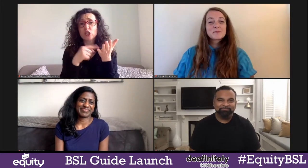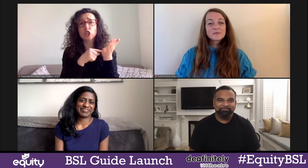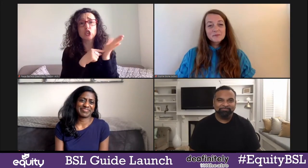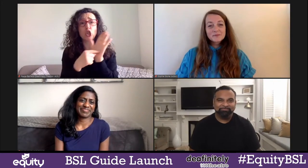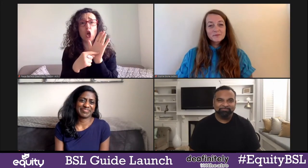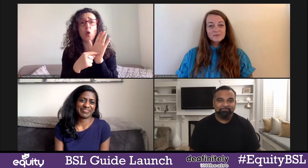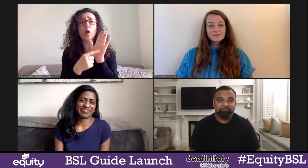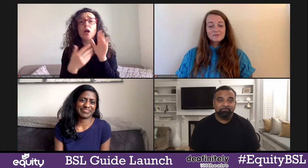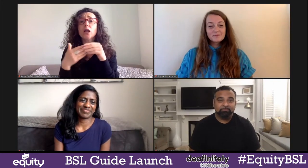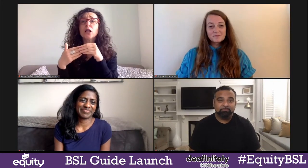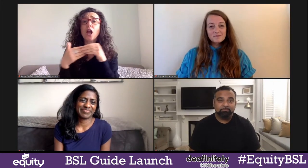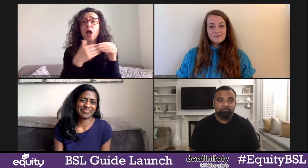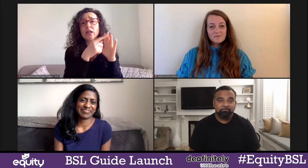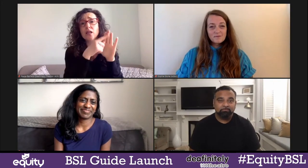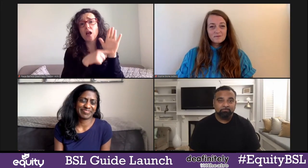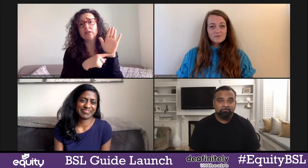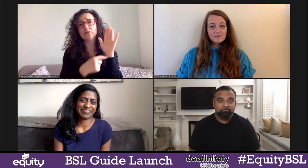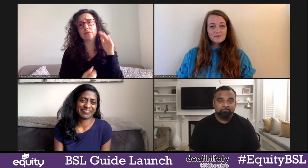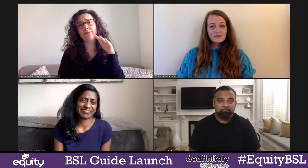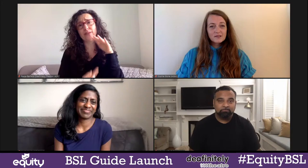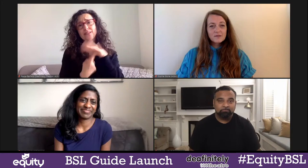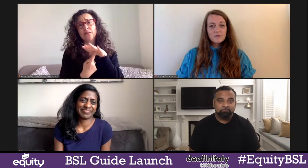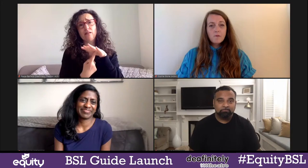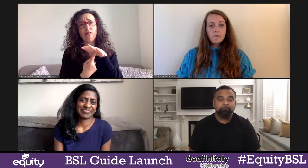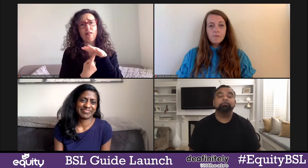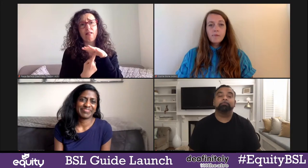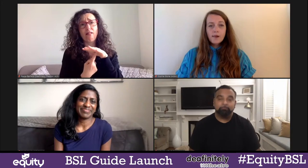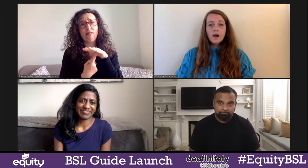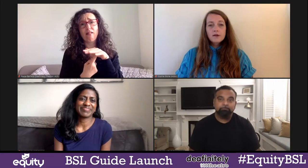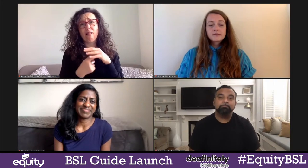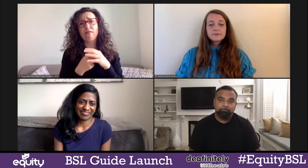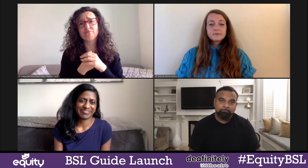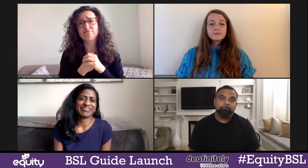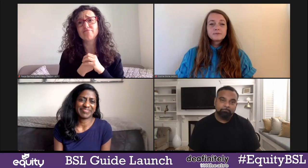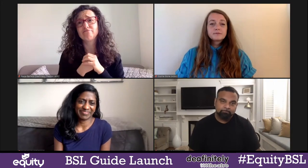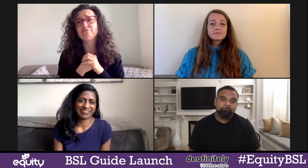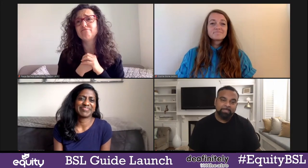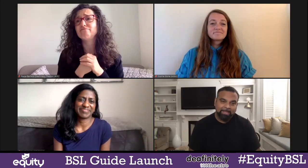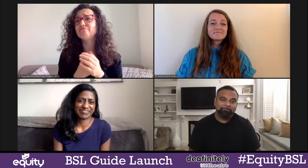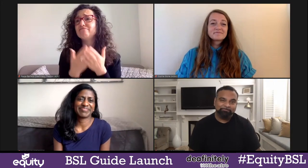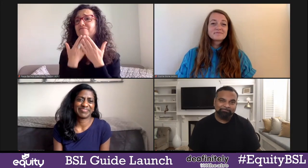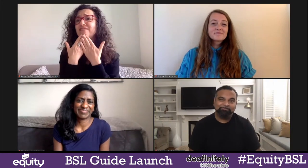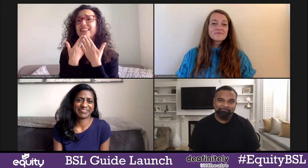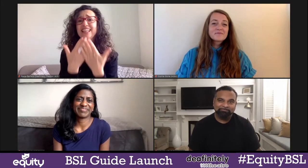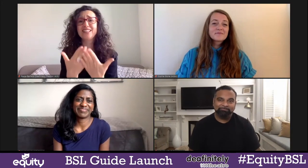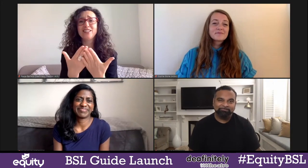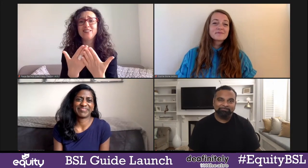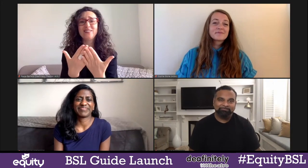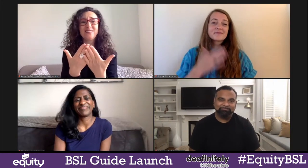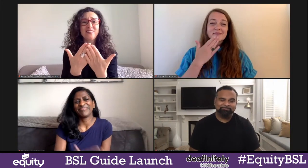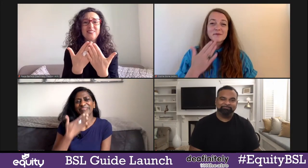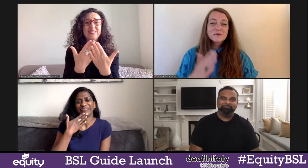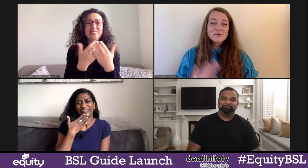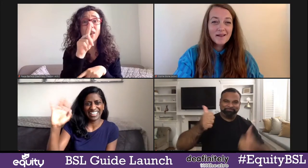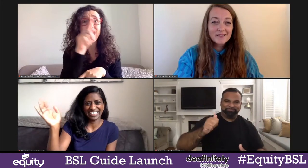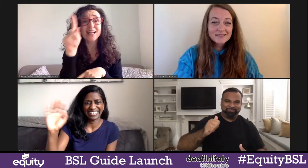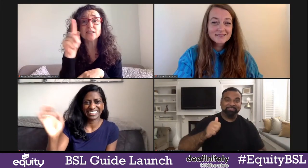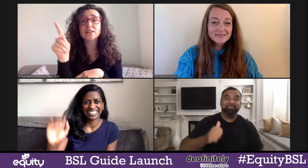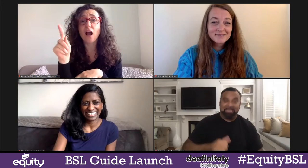this is so important and what barriers you have faced in your careers. Thank you again. And I